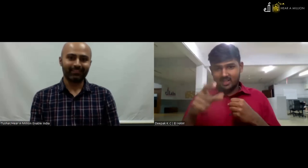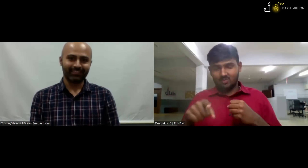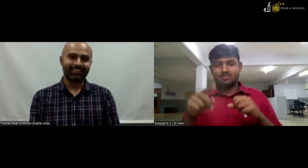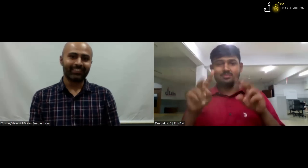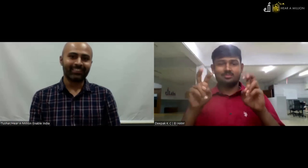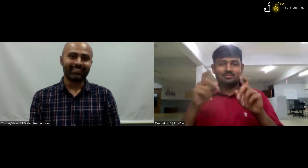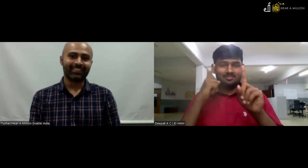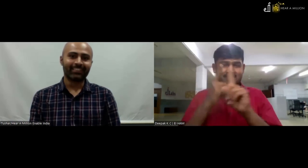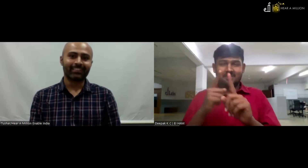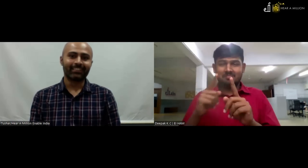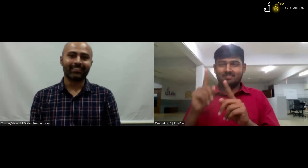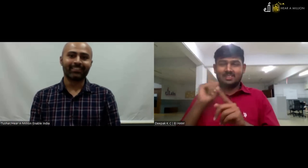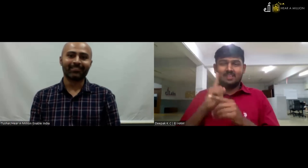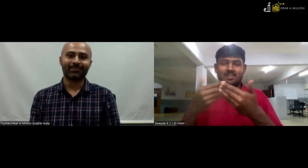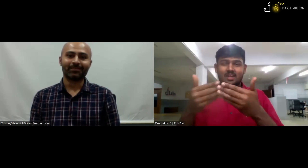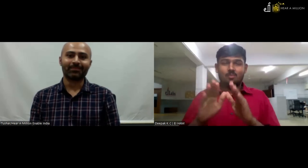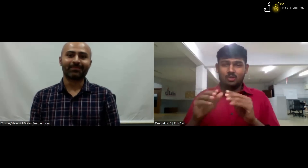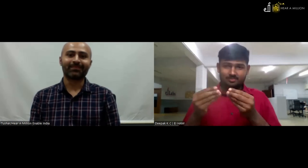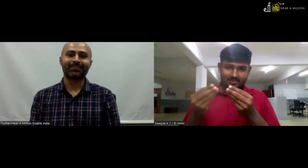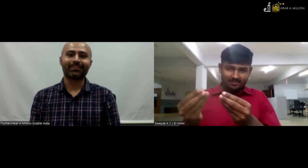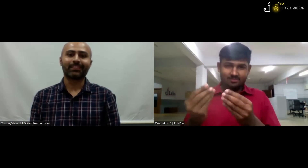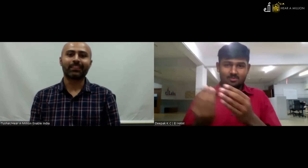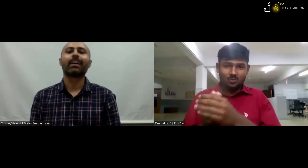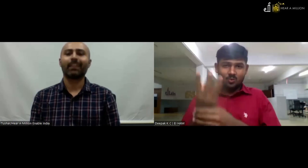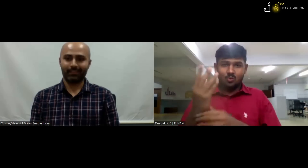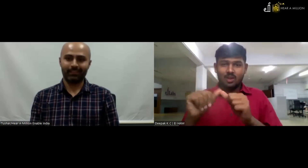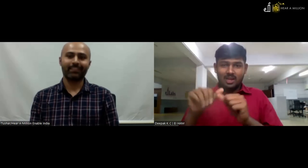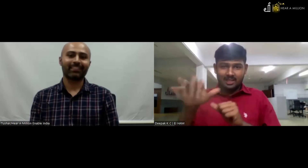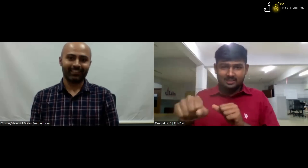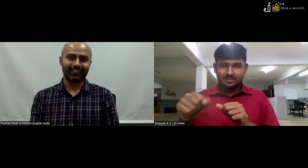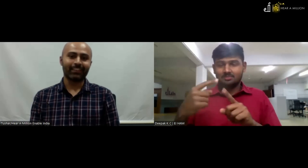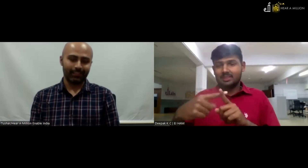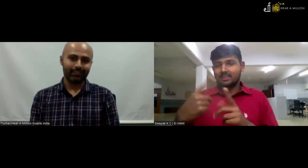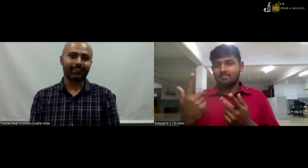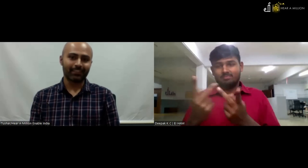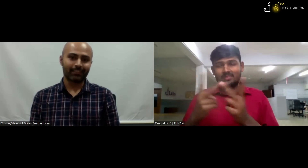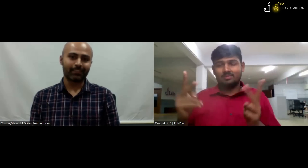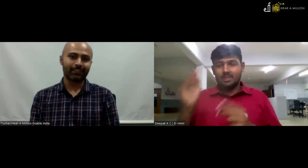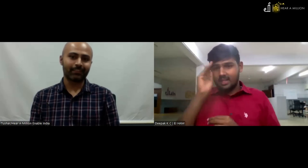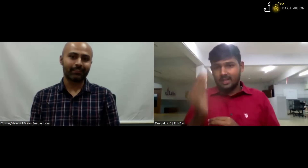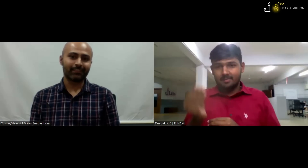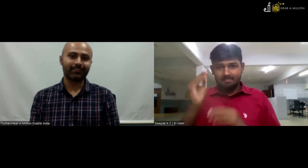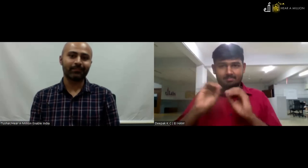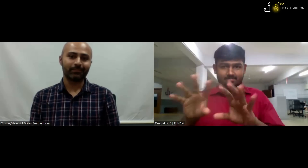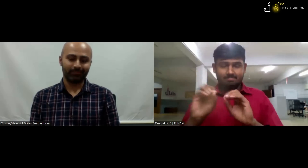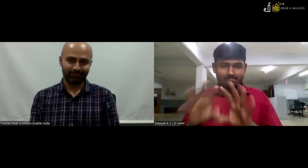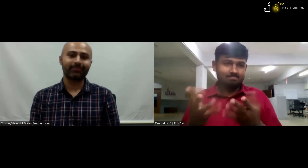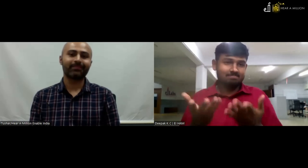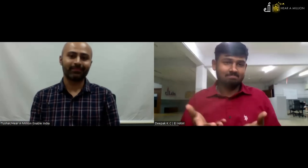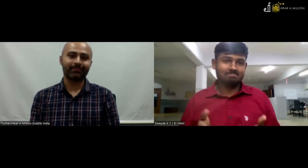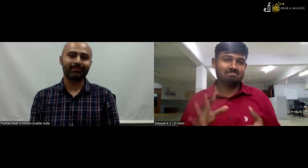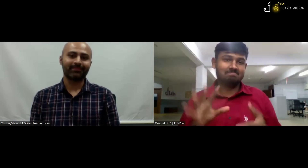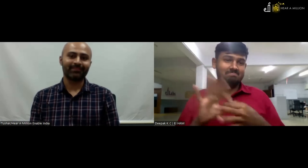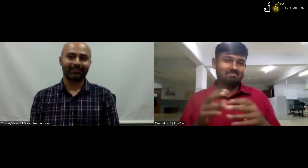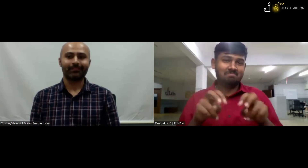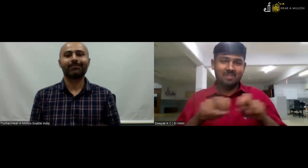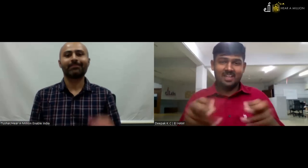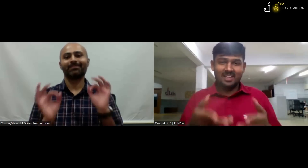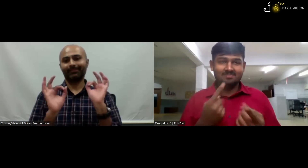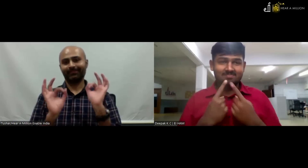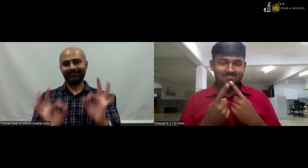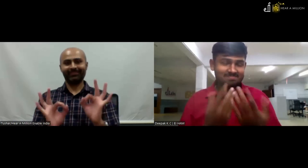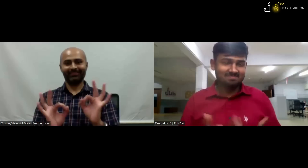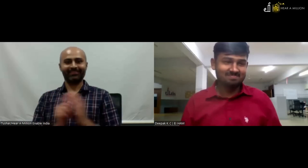project. So I work with Tushar and Charu, and we are trying to provide accessibility, growth, and other